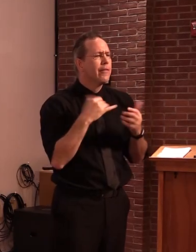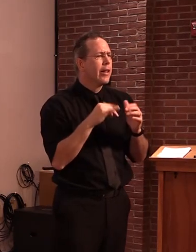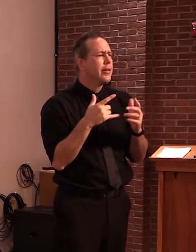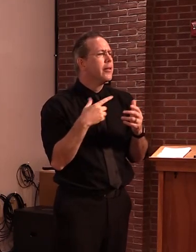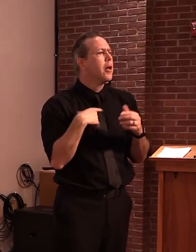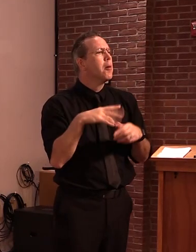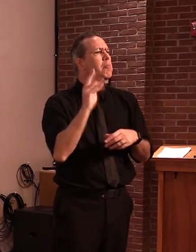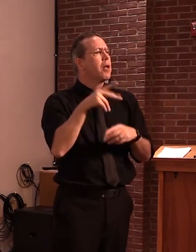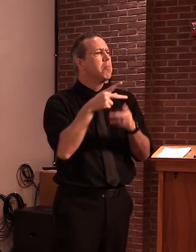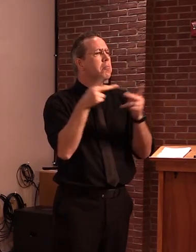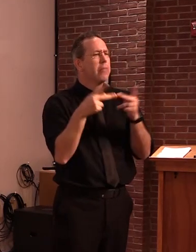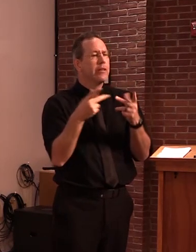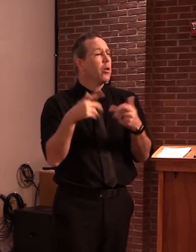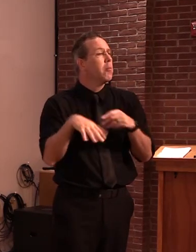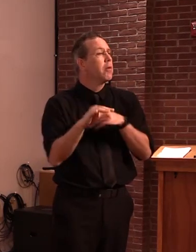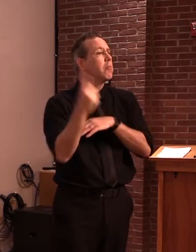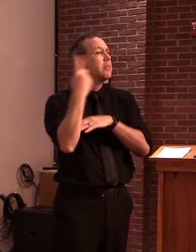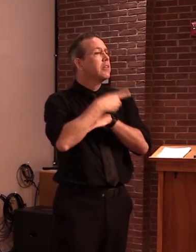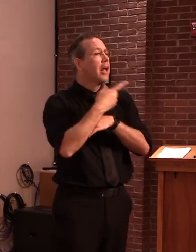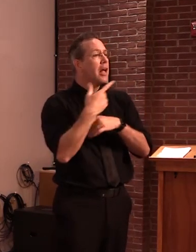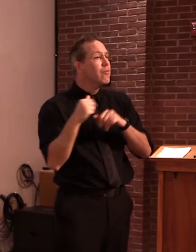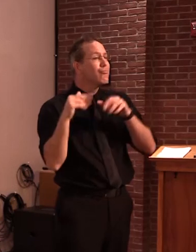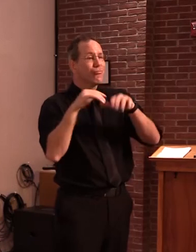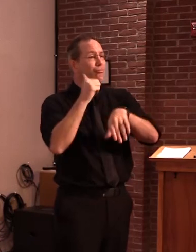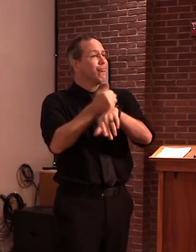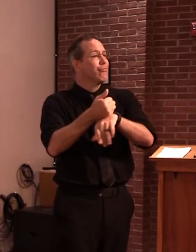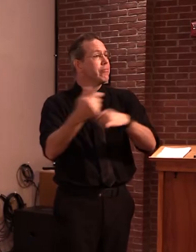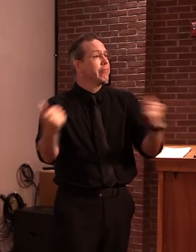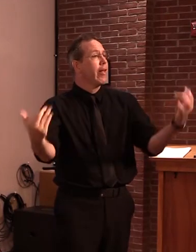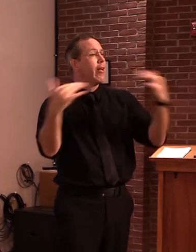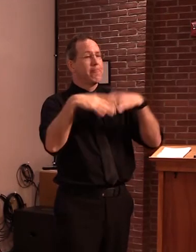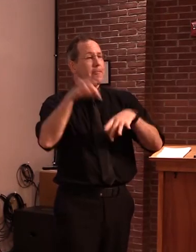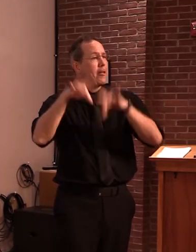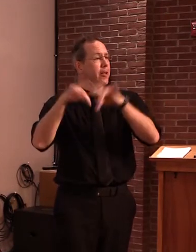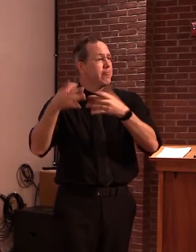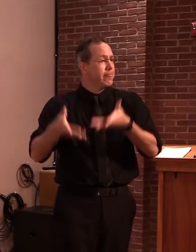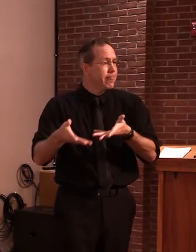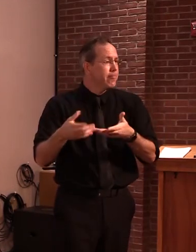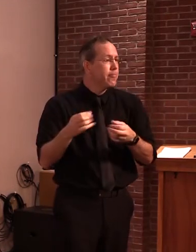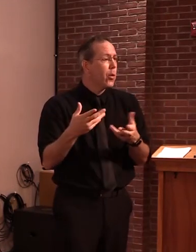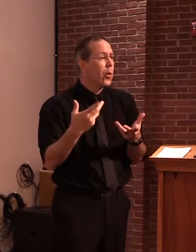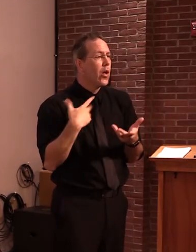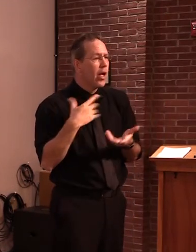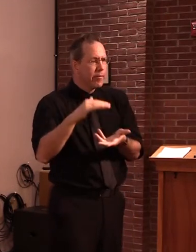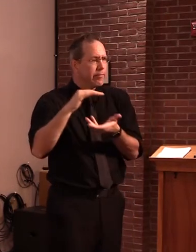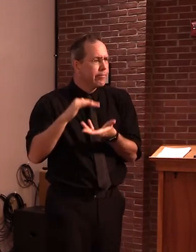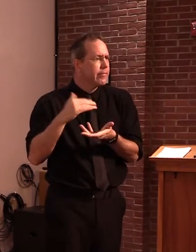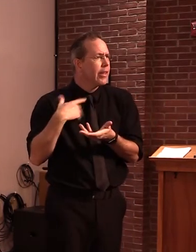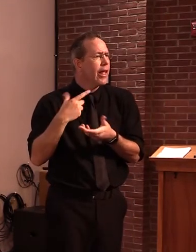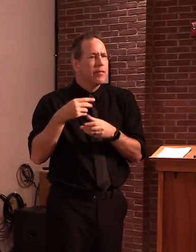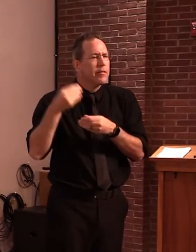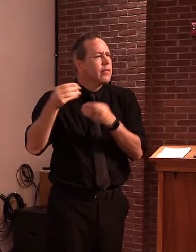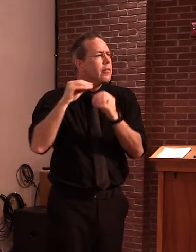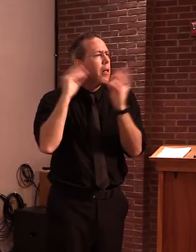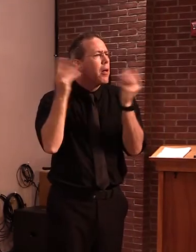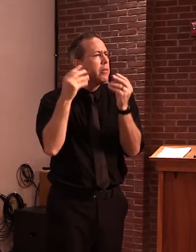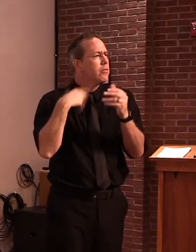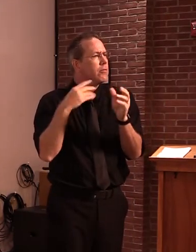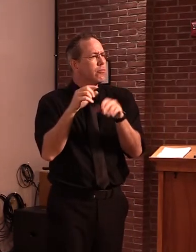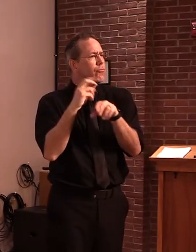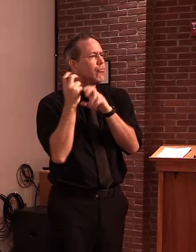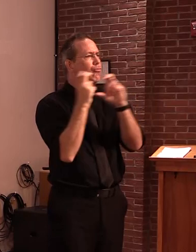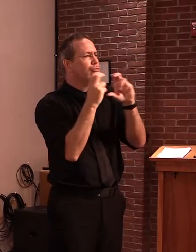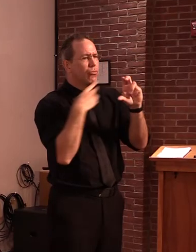them available to rescue, to take on calls in case patients' families need them. You can have them